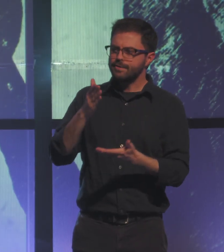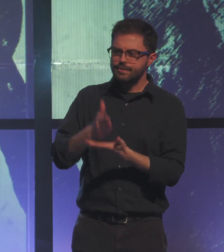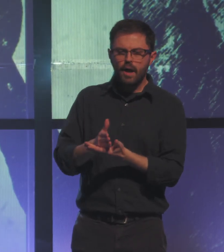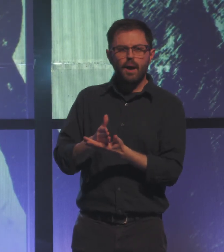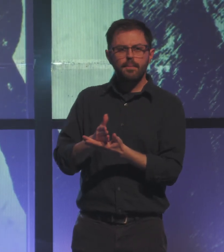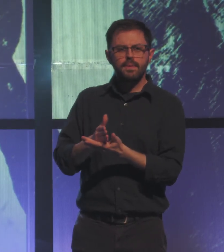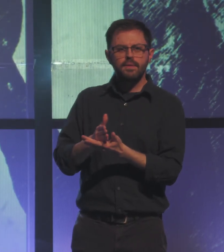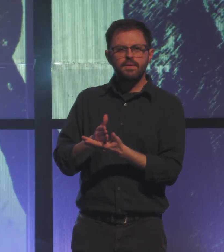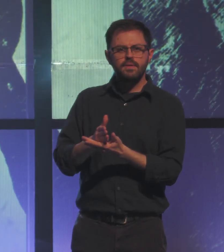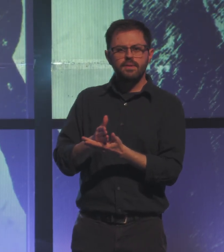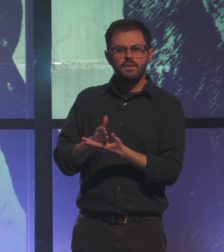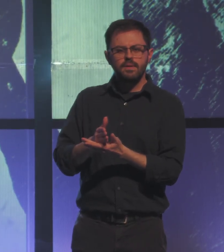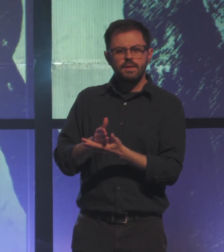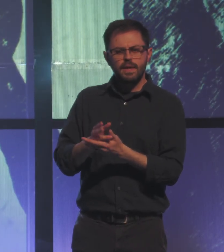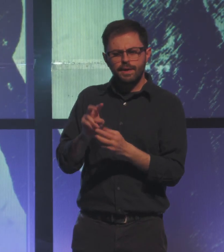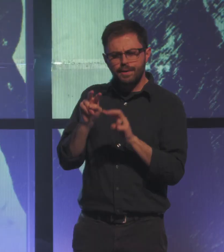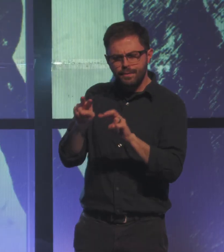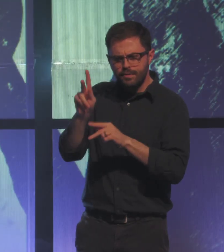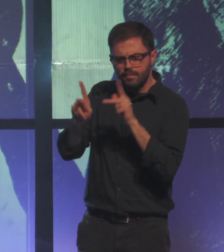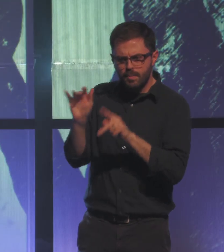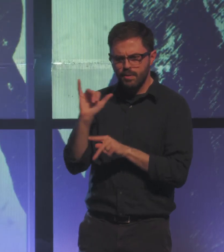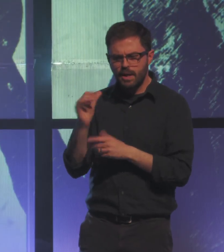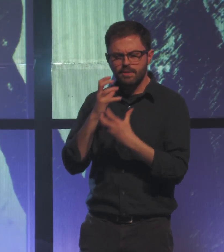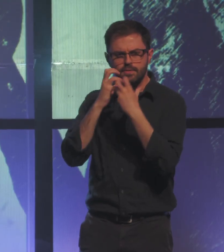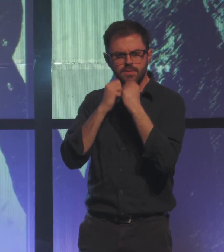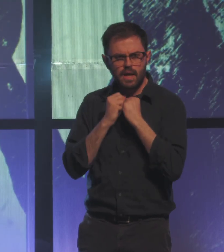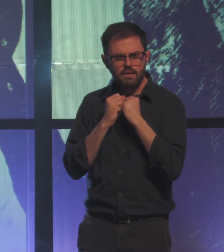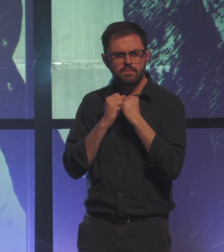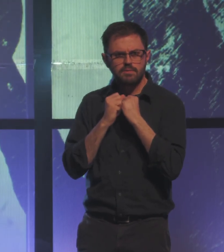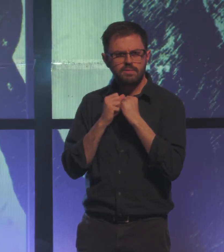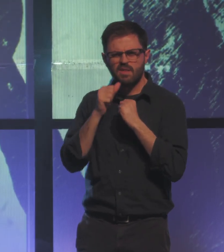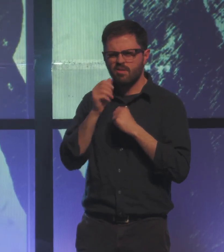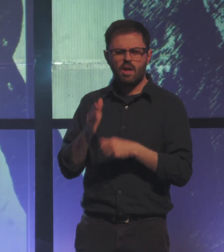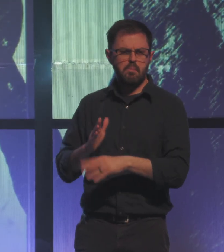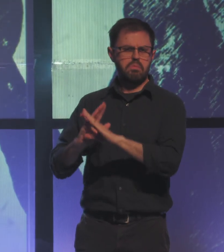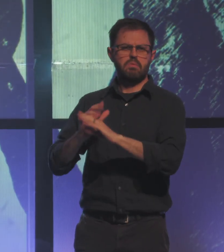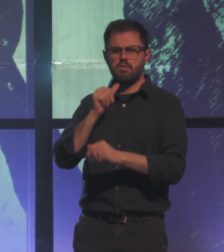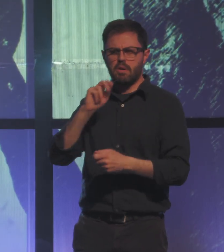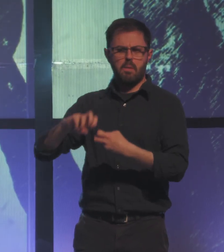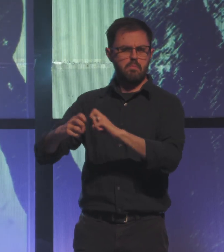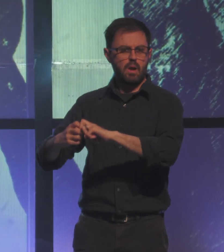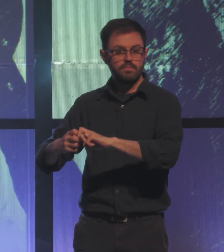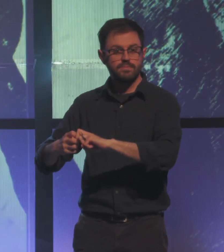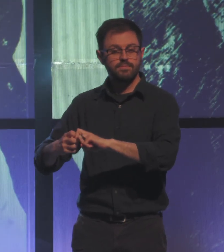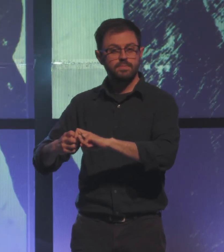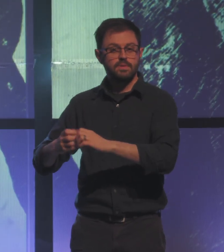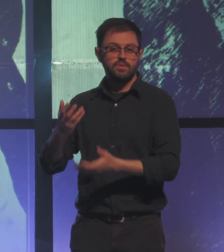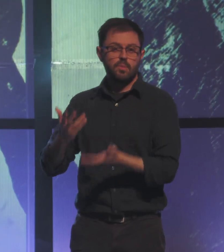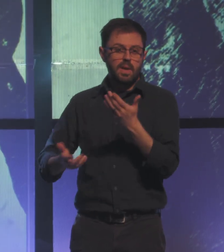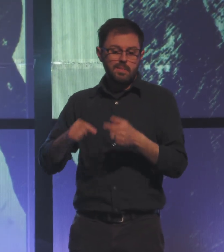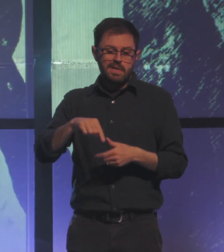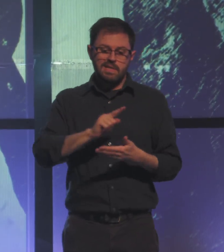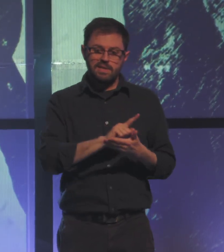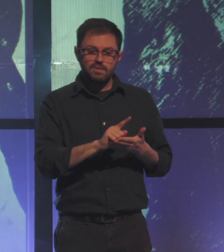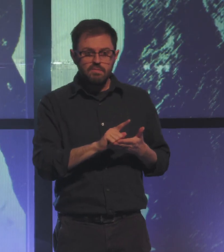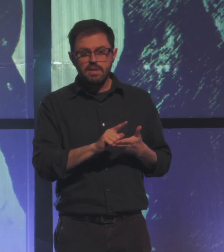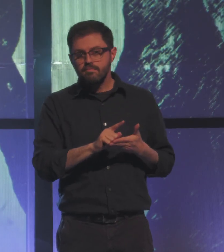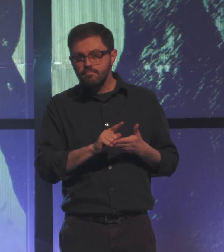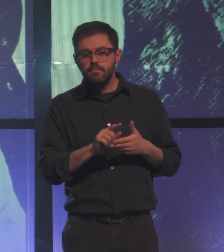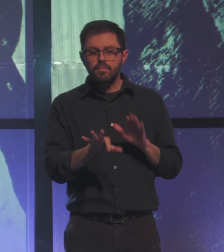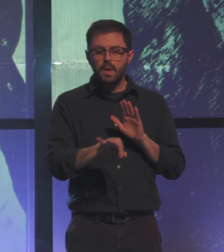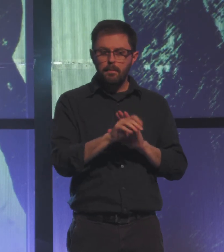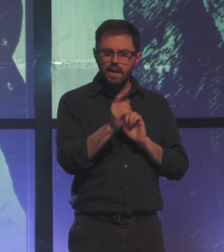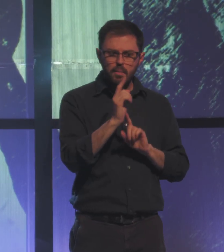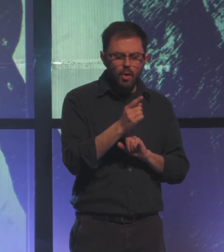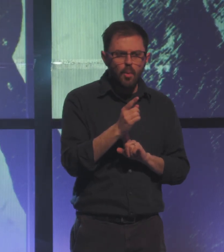just obstacles. So this week, maybe that means to choose one moment where you would normally rush and just keep moving,